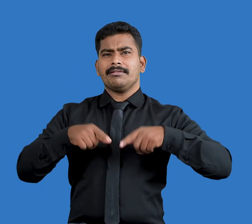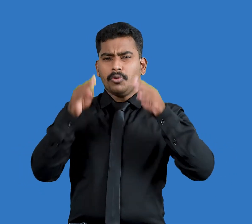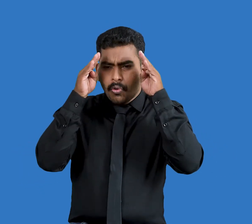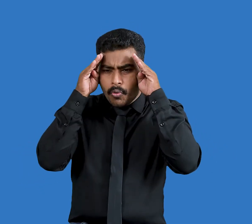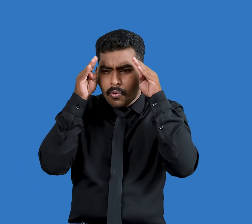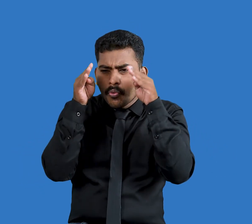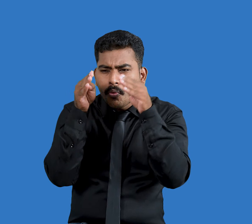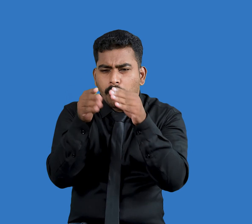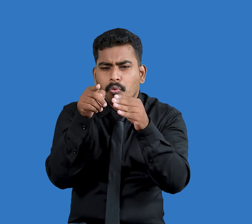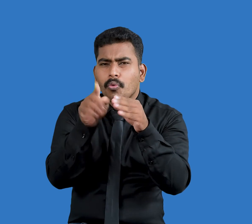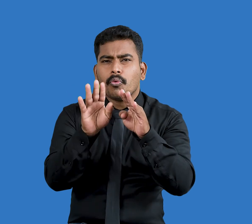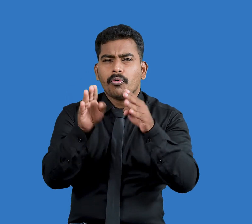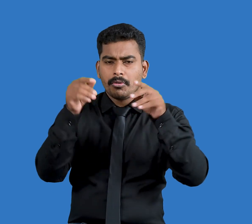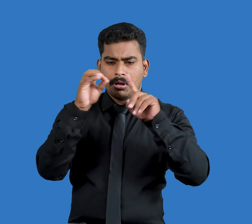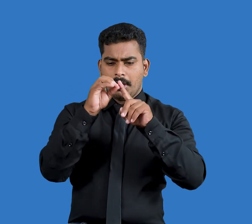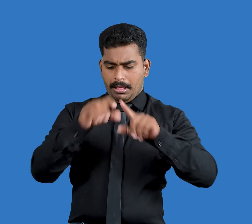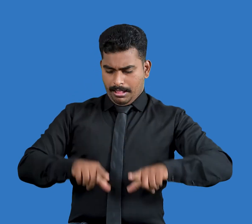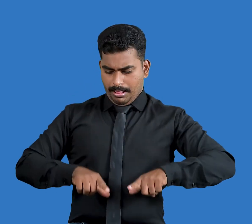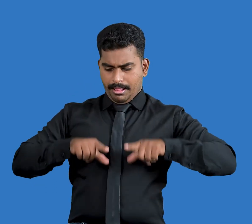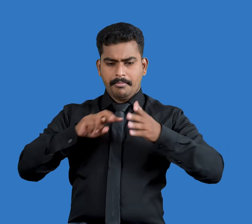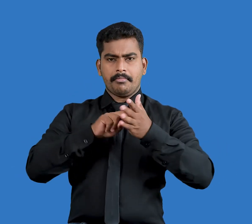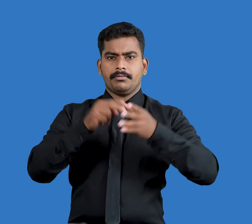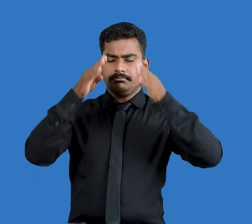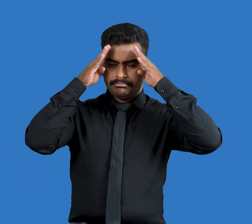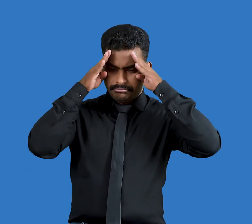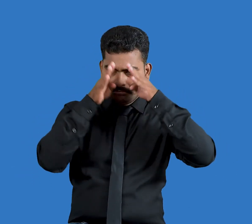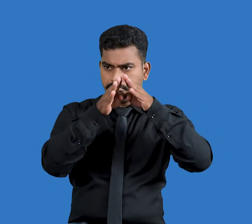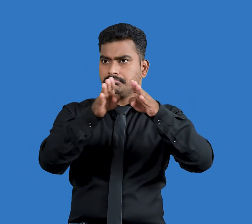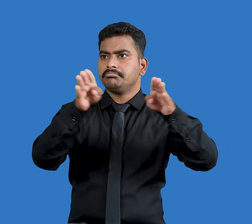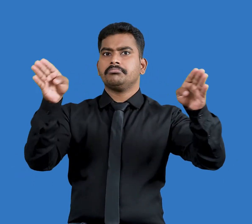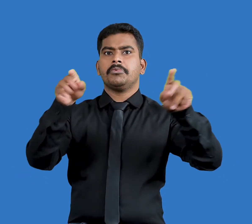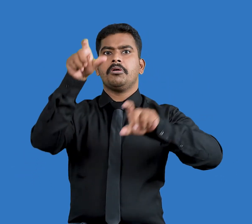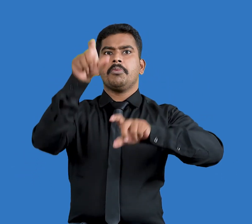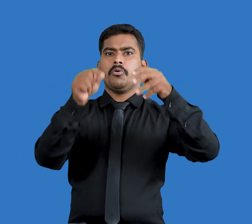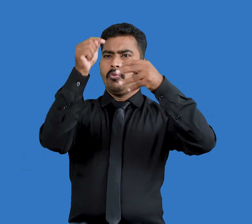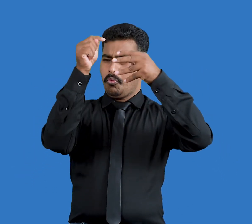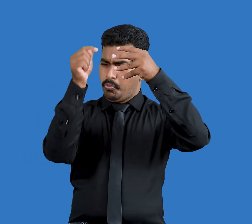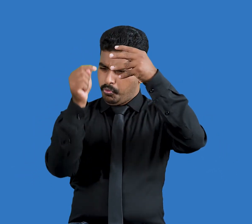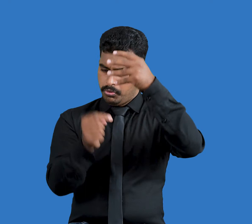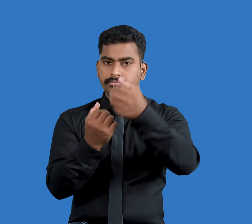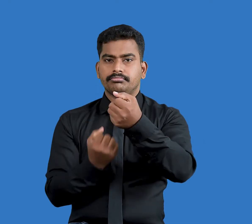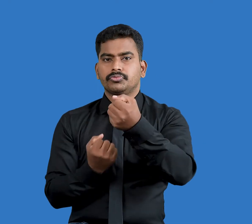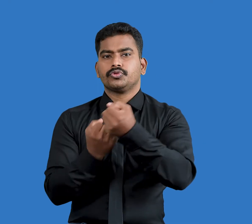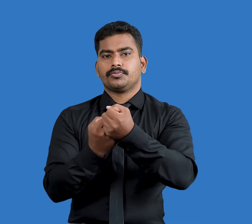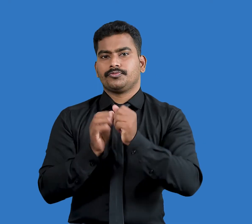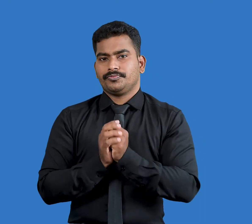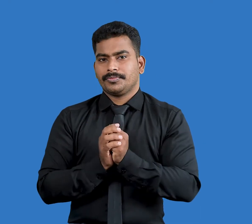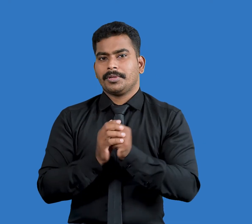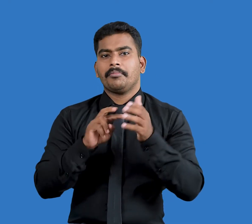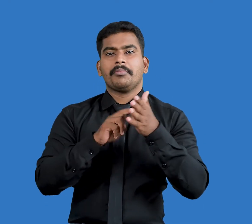keeping in mind life in the broader sense of the term and not just existence. This means